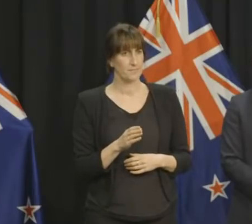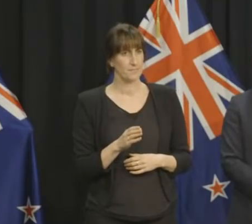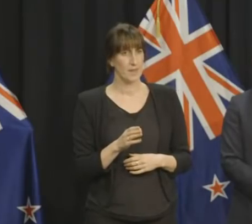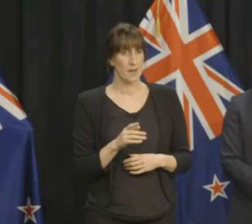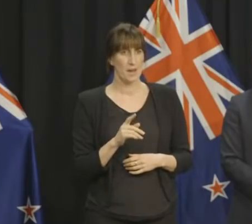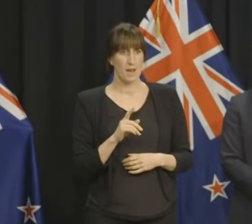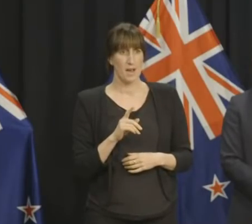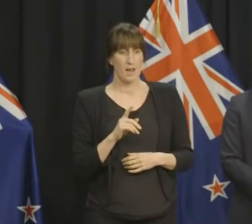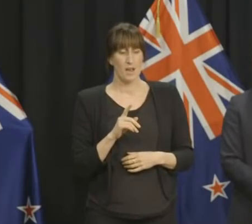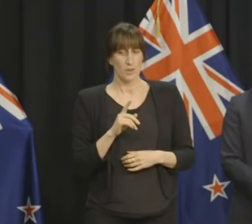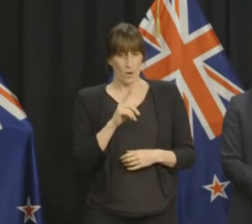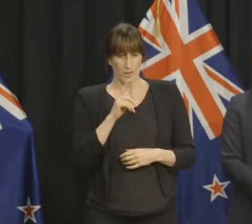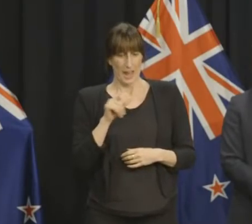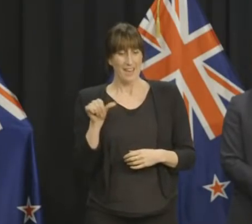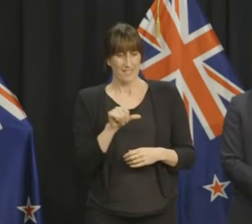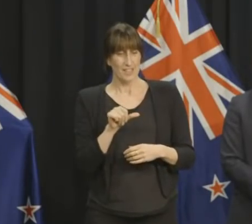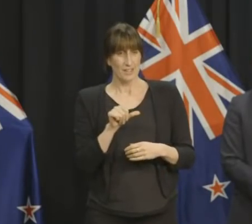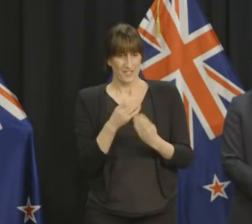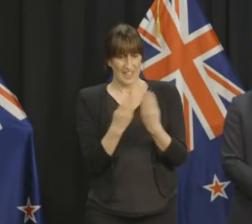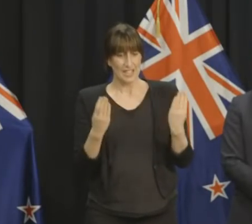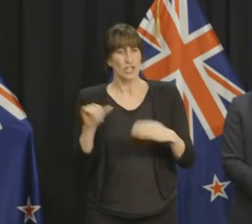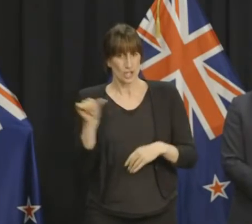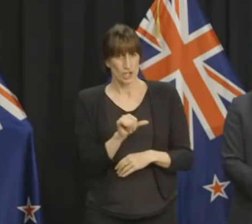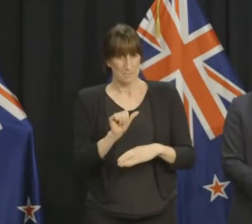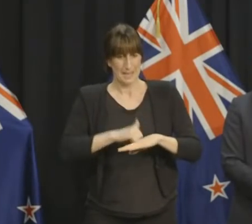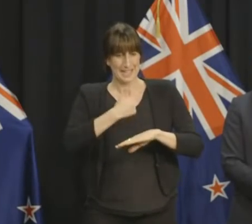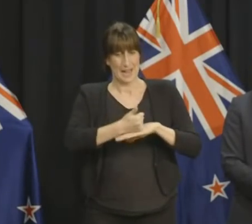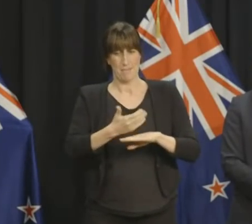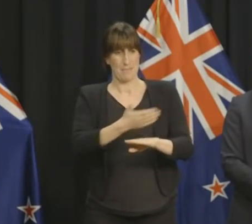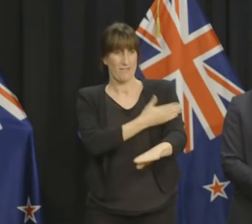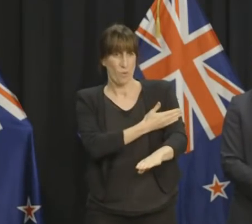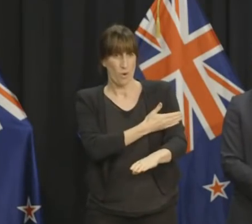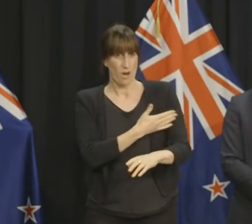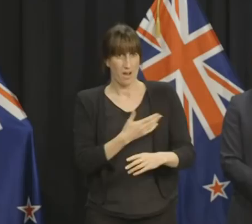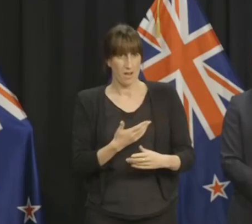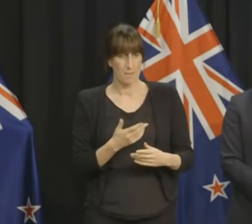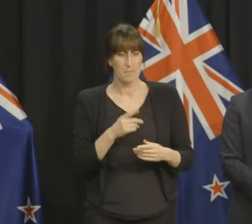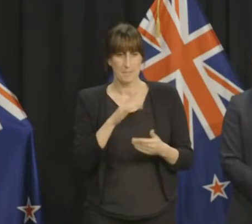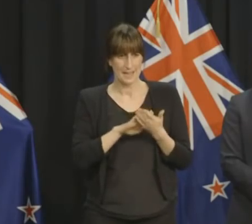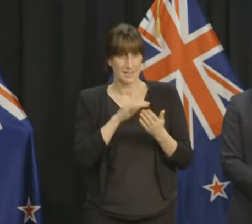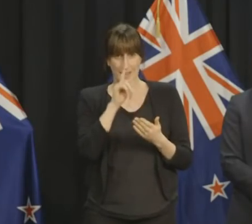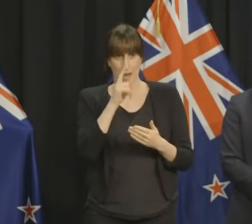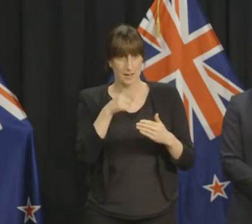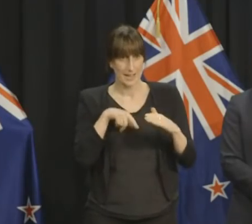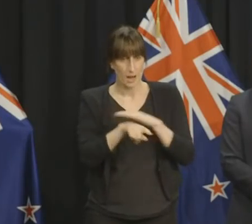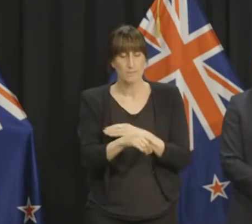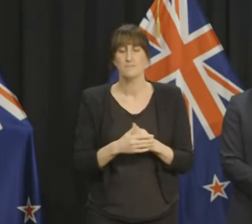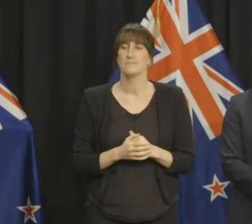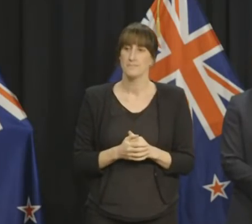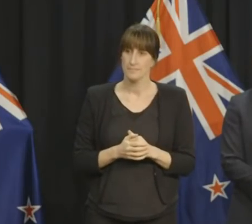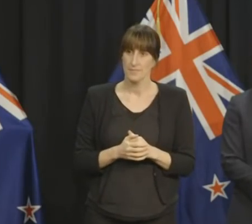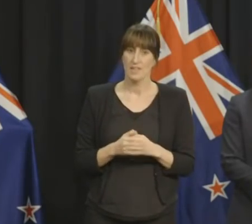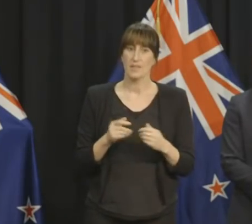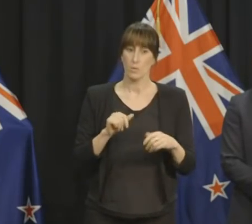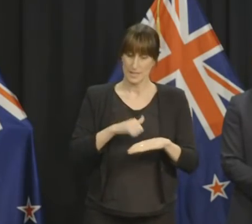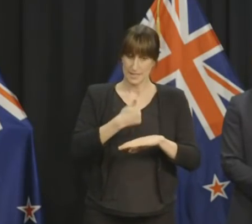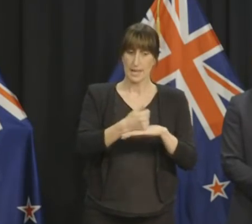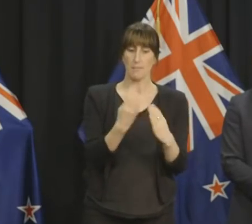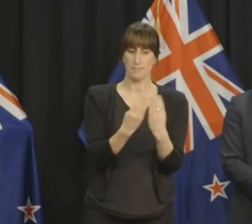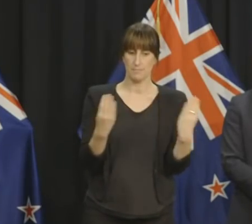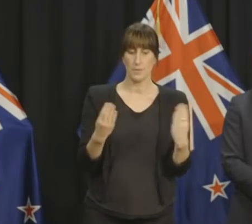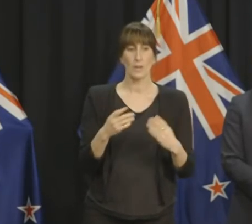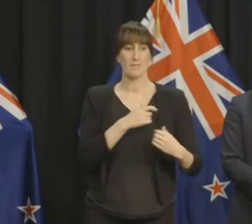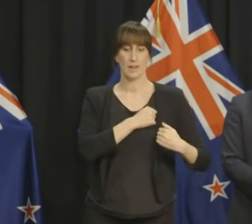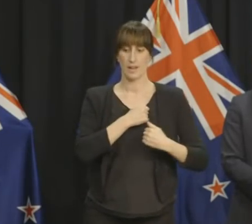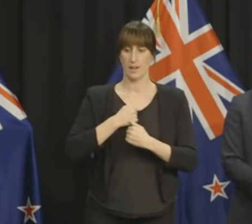before you moved people? Those fences were in place previously and were identified as a suitable mechanism. We have guards